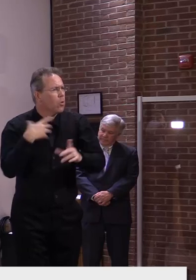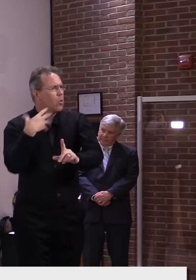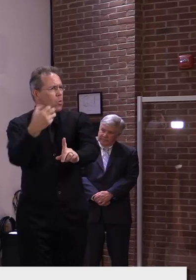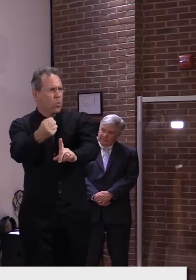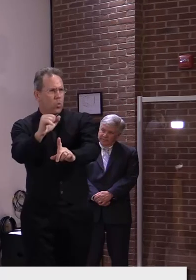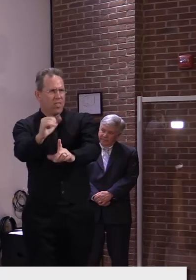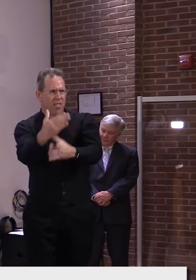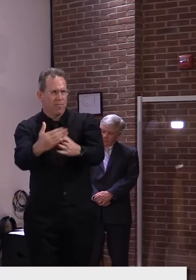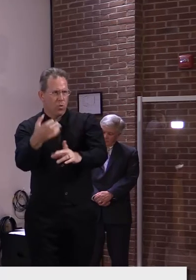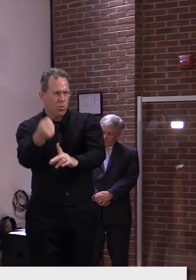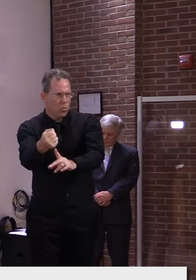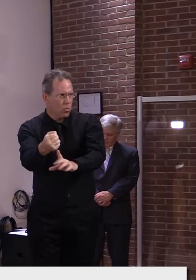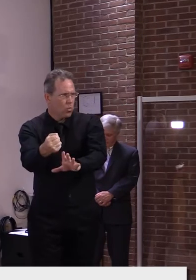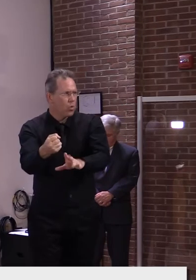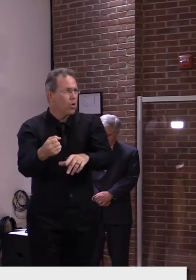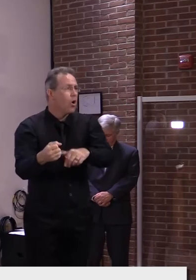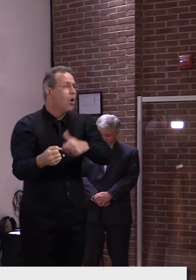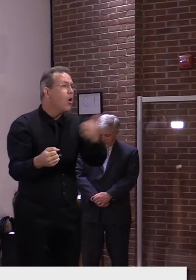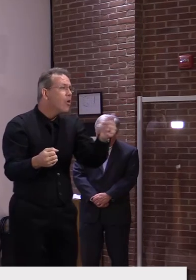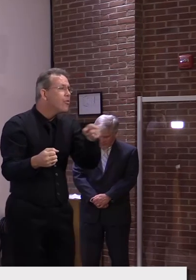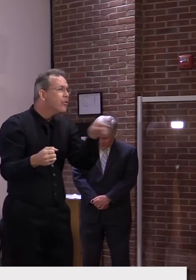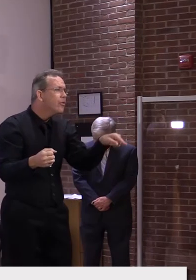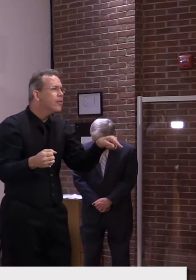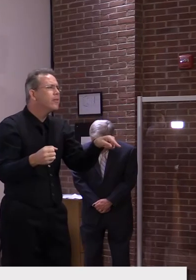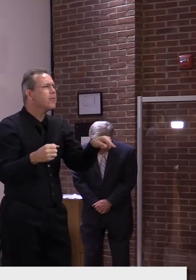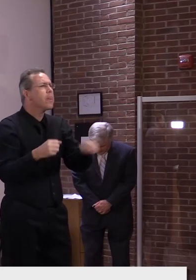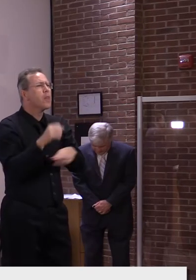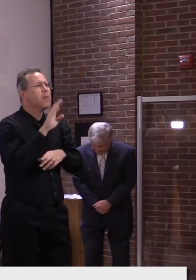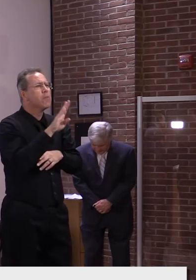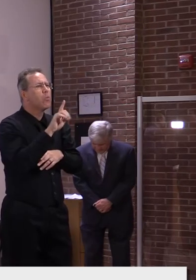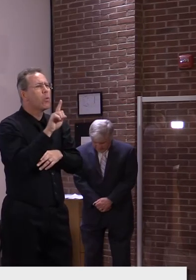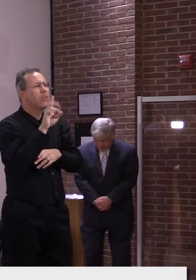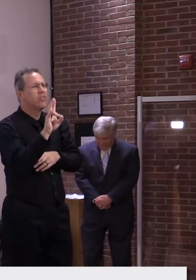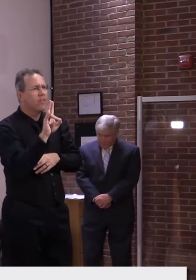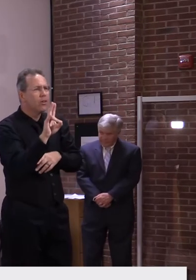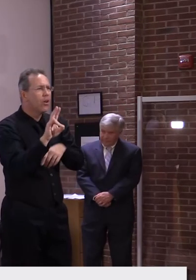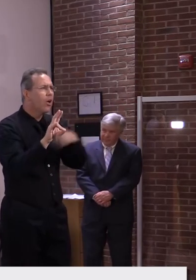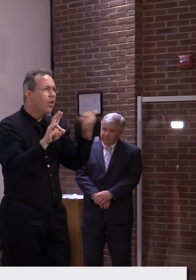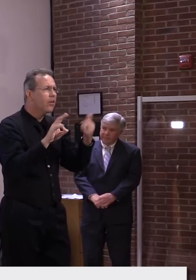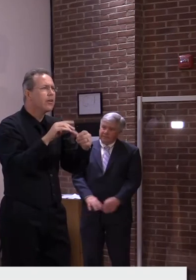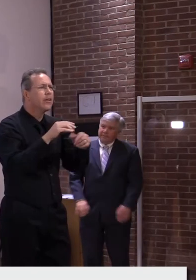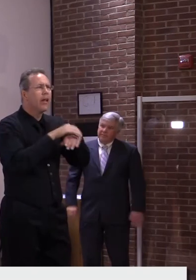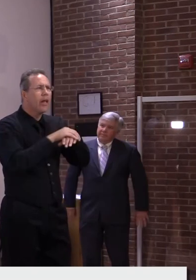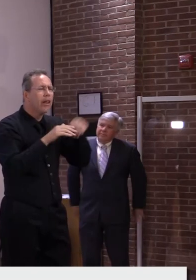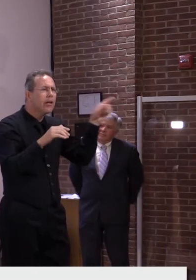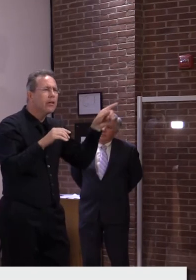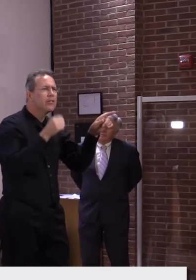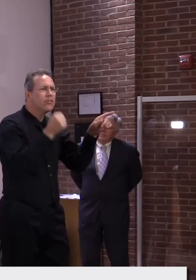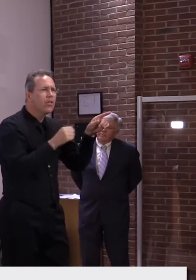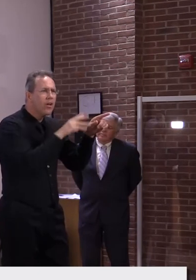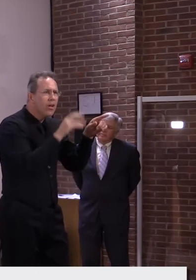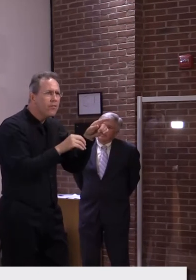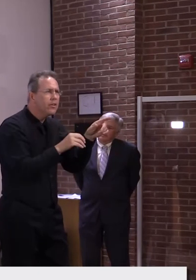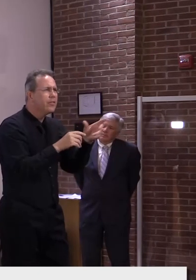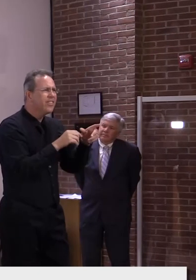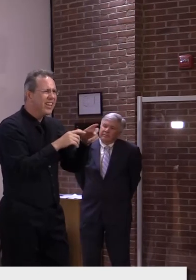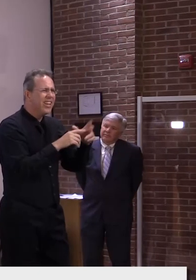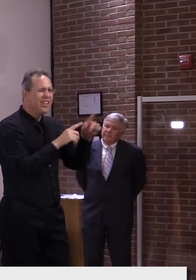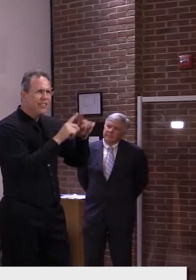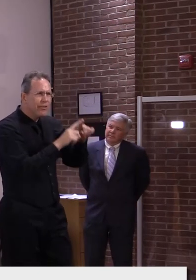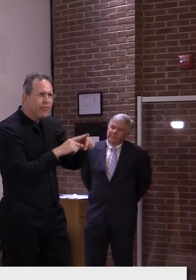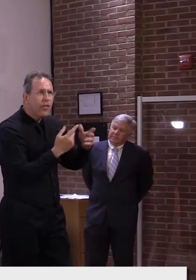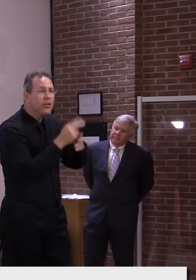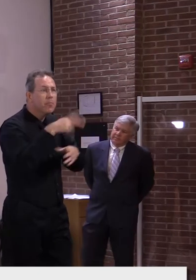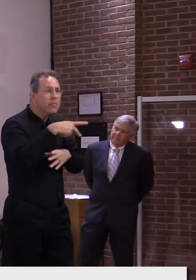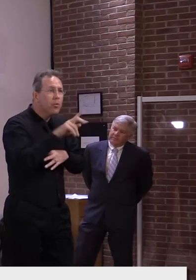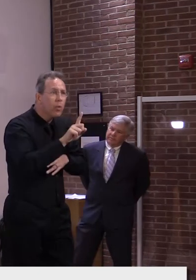variant that we've had to deal with thus far has been responsive to the current vaccines. Not all